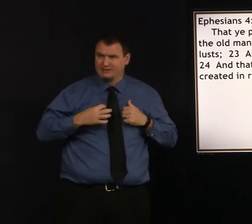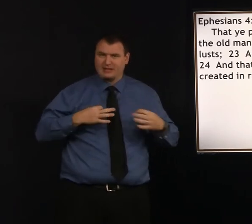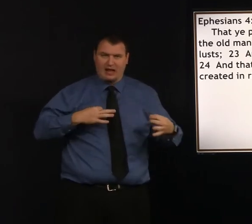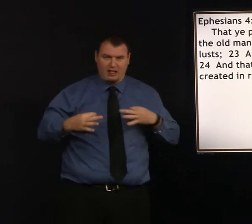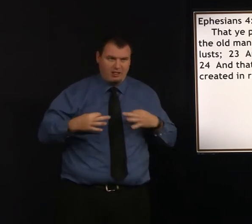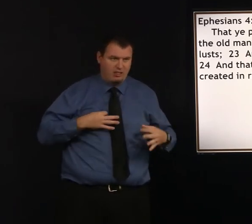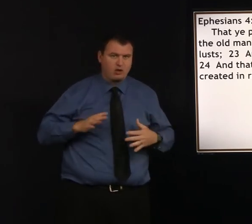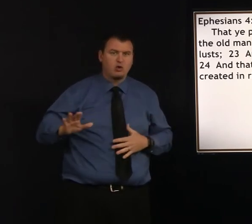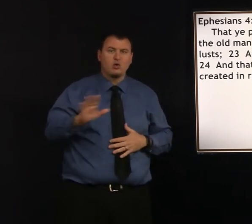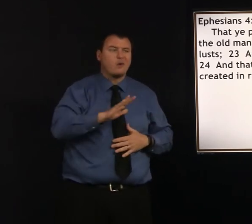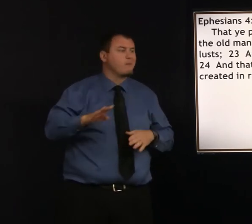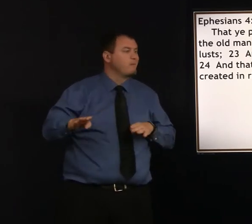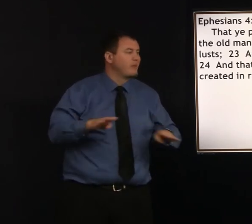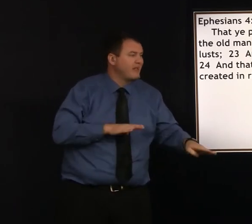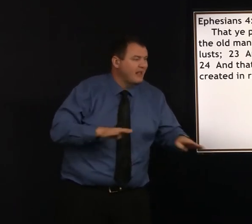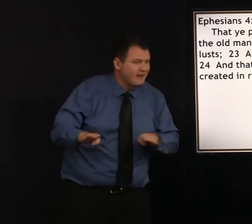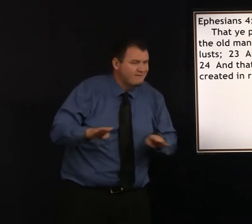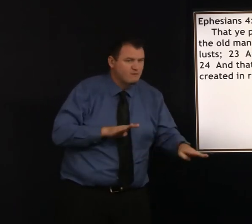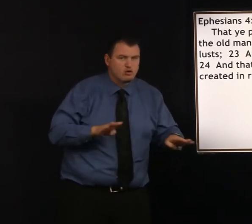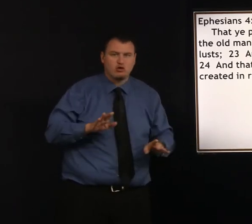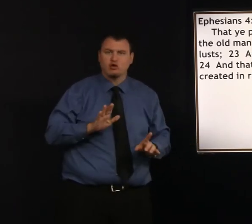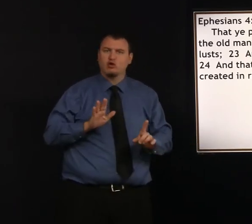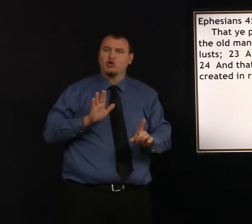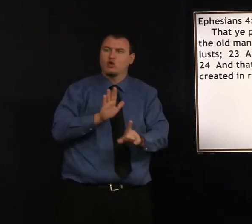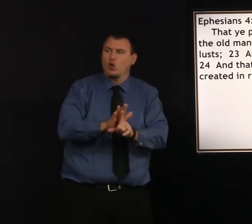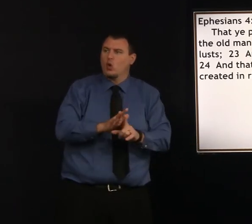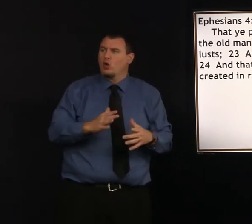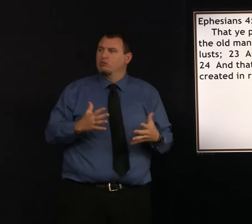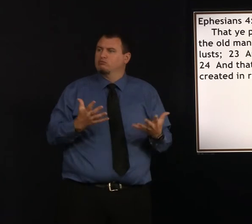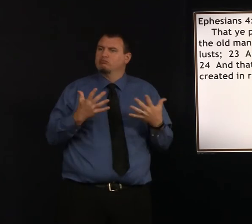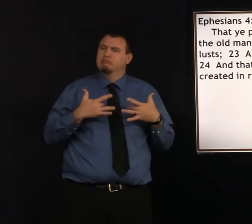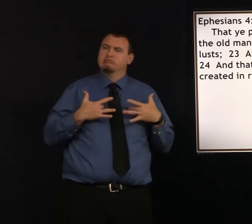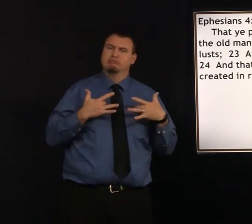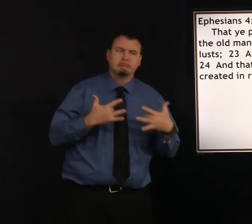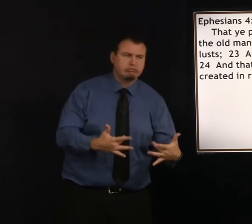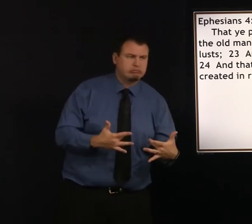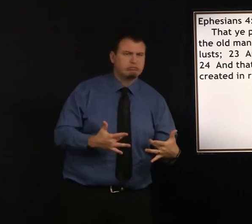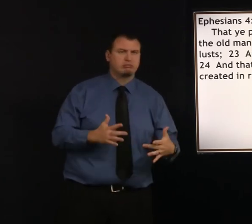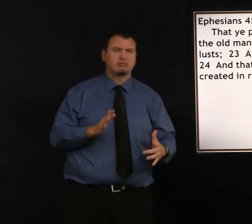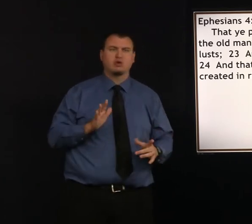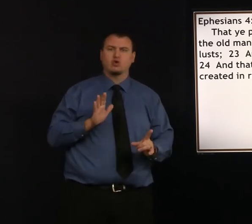life, your behavior, your lifestyle,